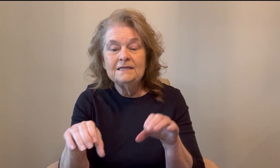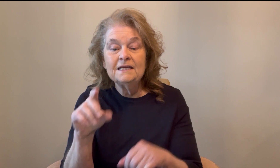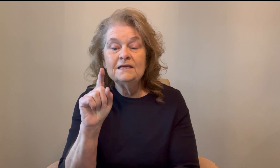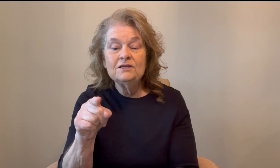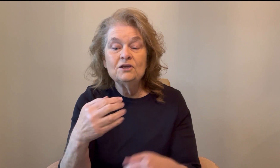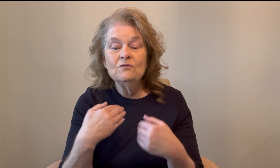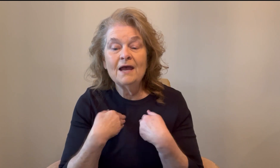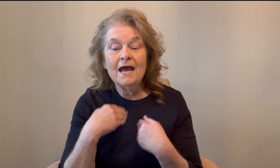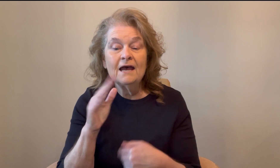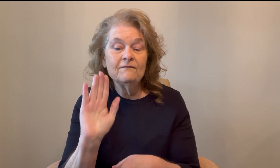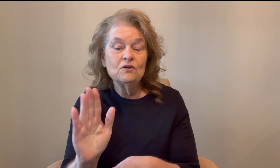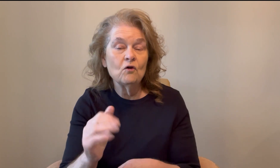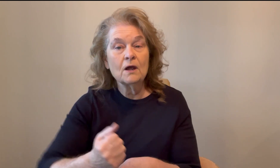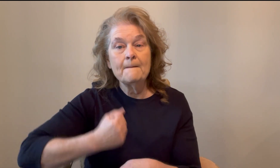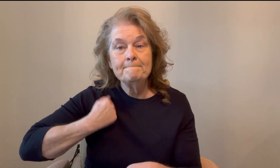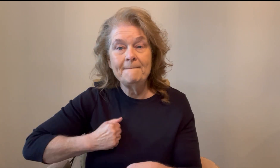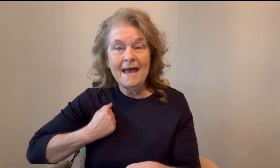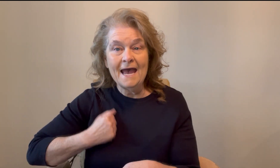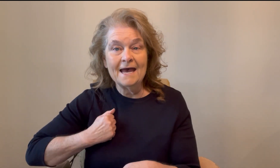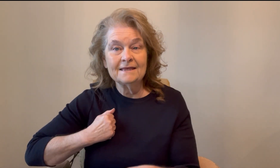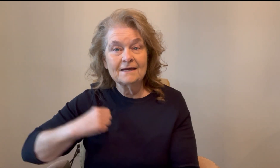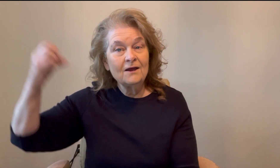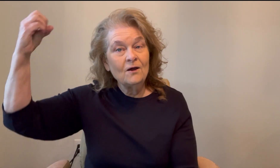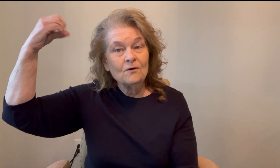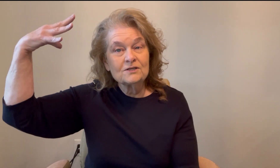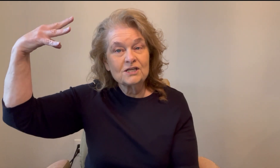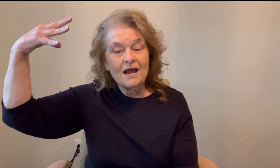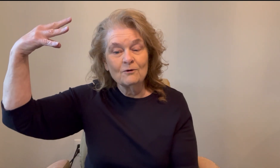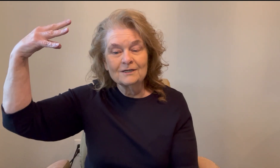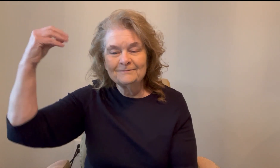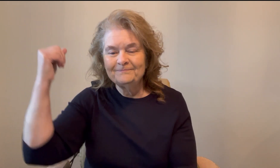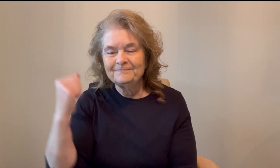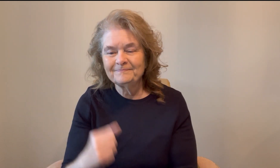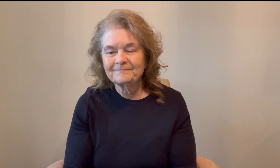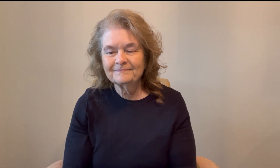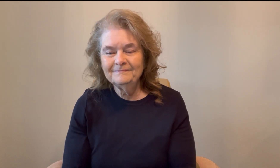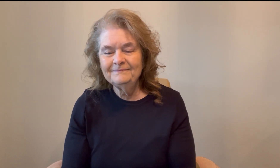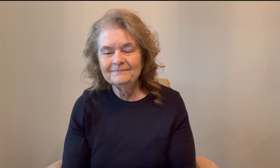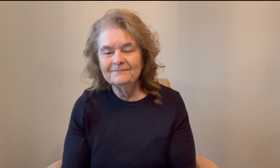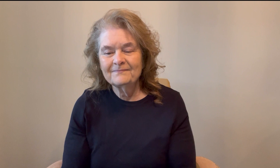did you have your bath or shower?